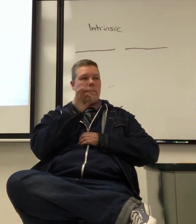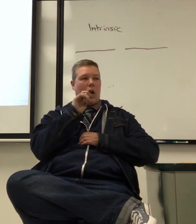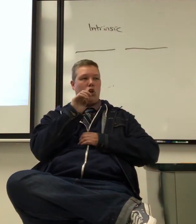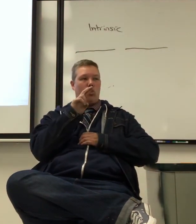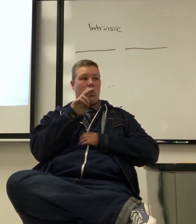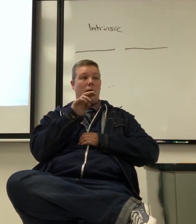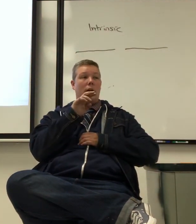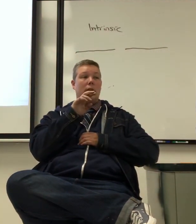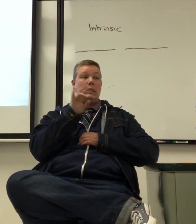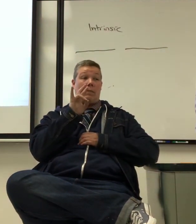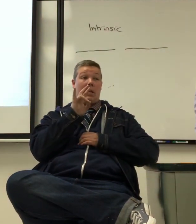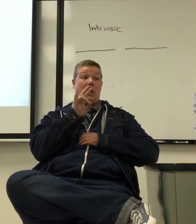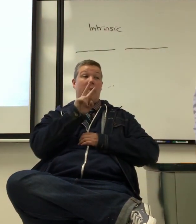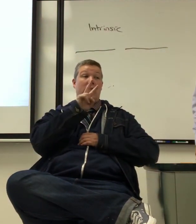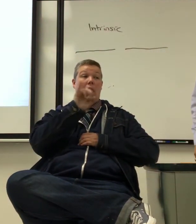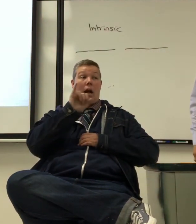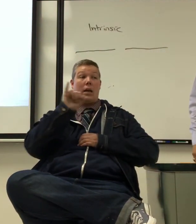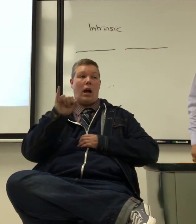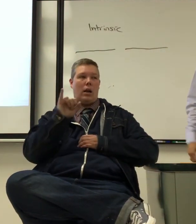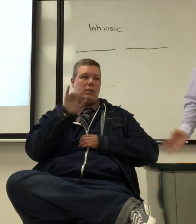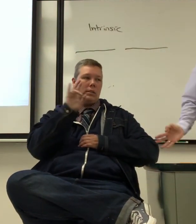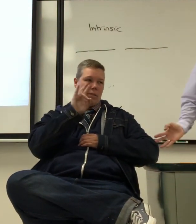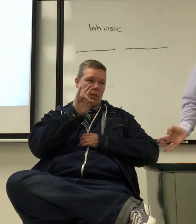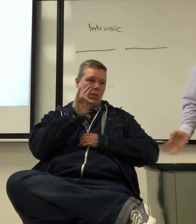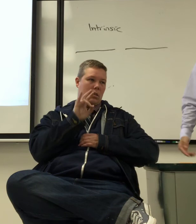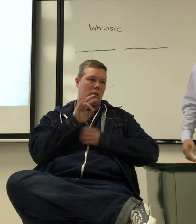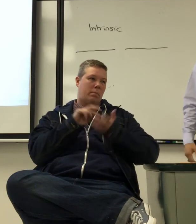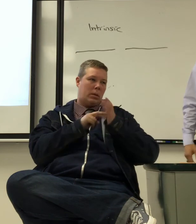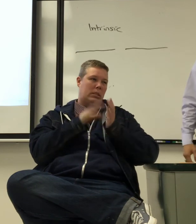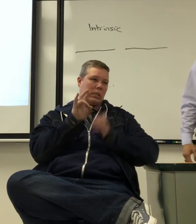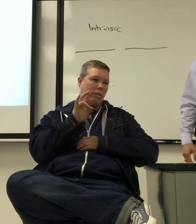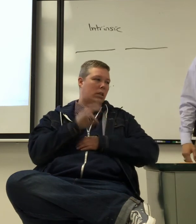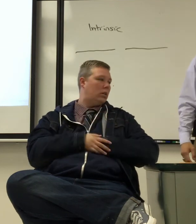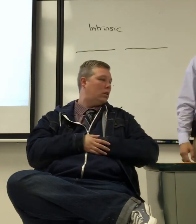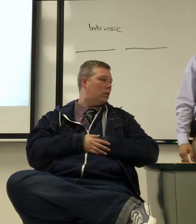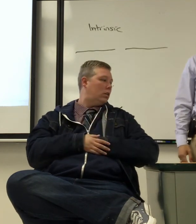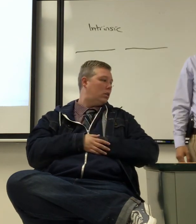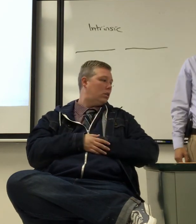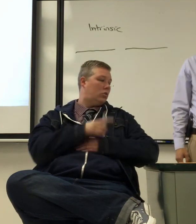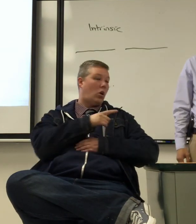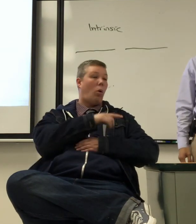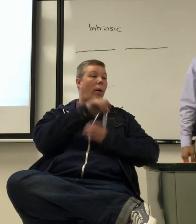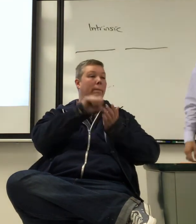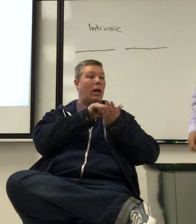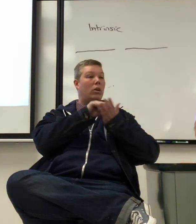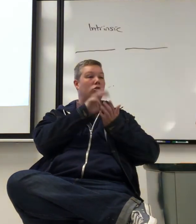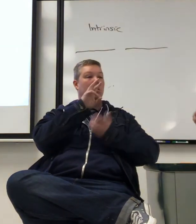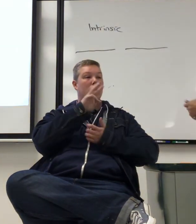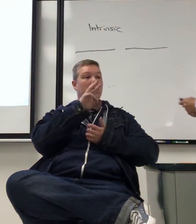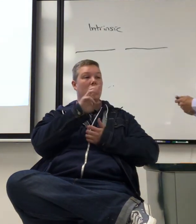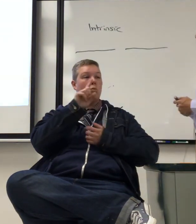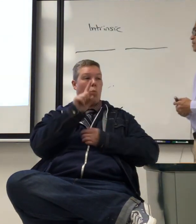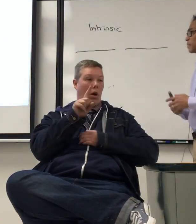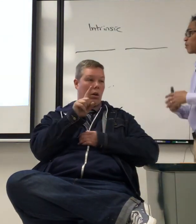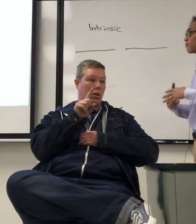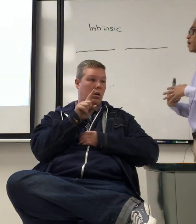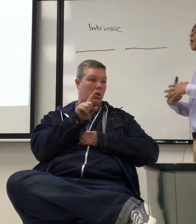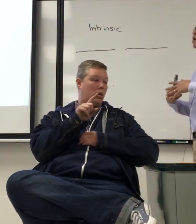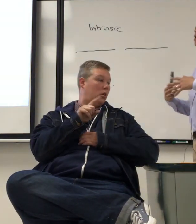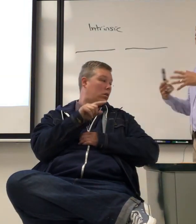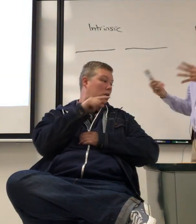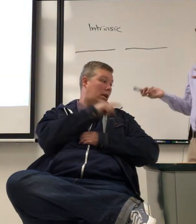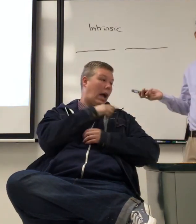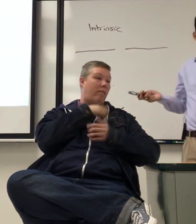Roman numerals, right? Okay, look at page, well, you don't have to look now, but refer to page 661 in your book. It's got a table